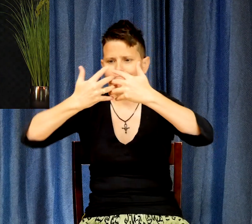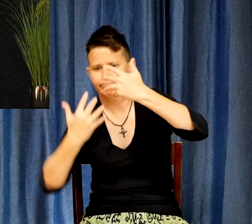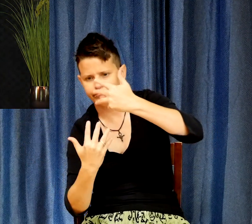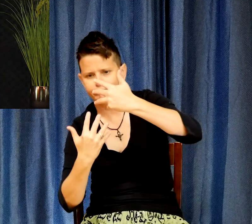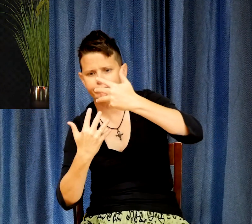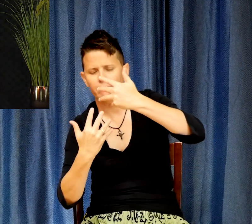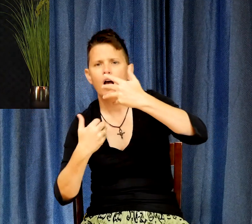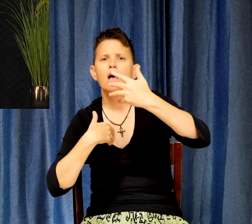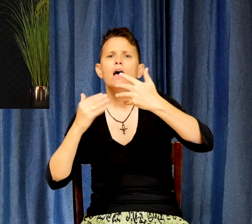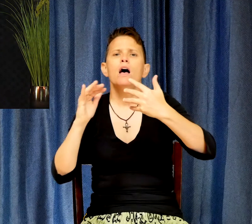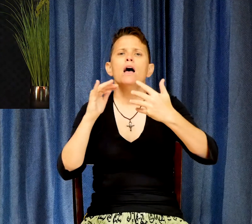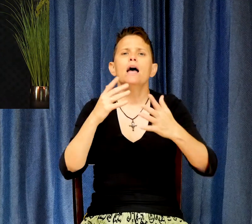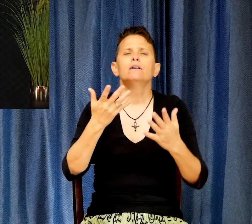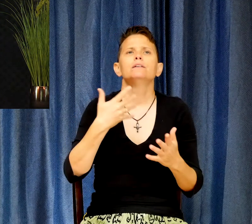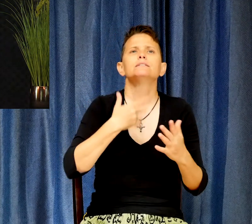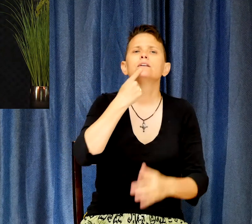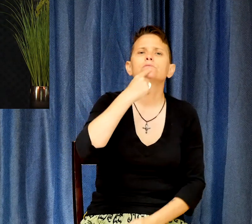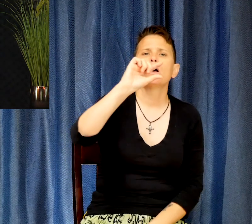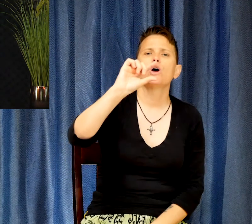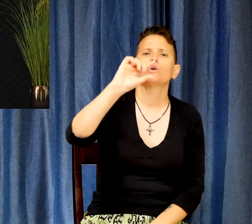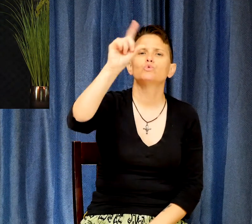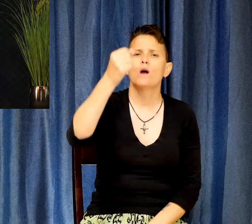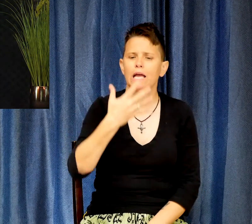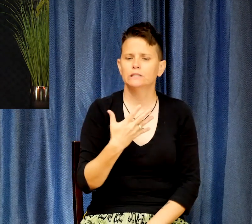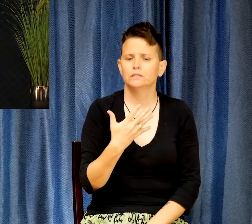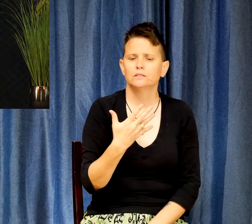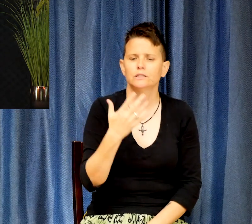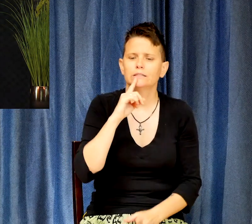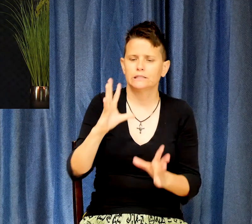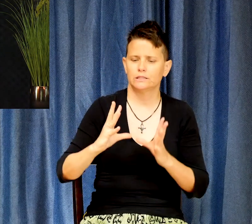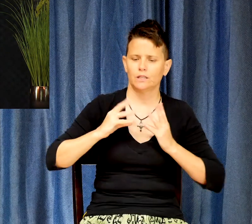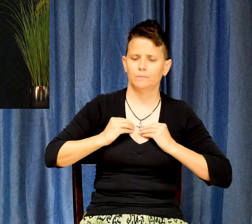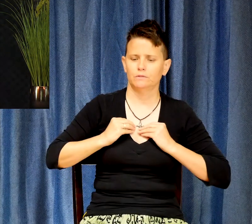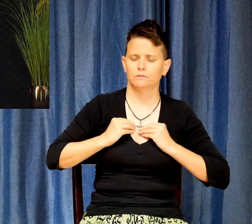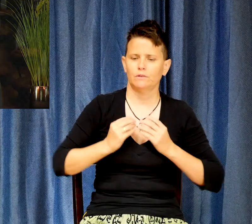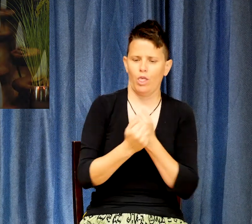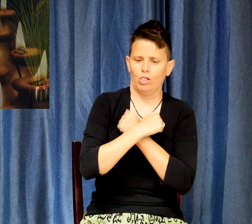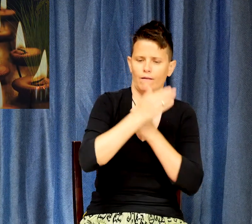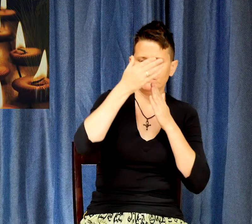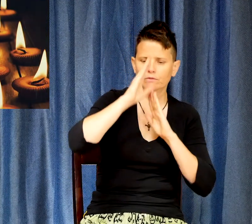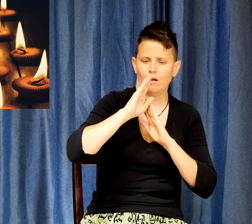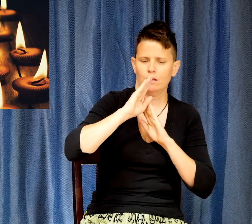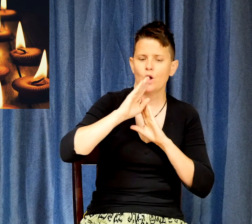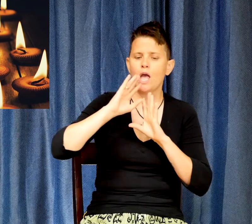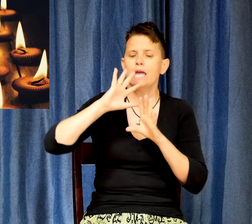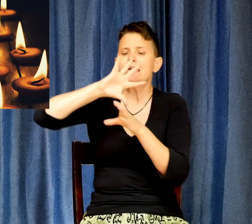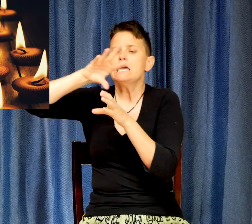grace is acceptance of the love of God within a world of seeming hate and